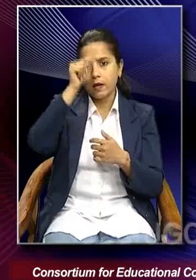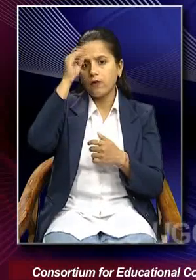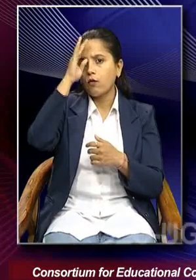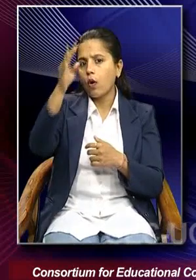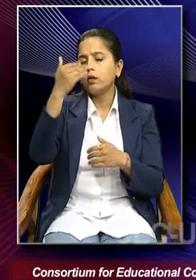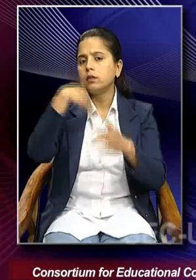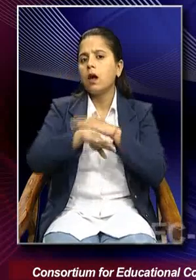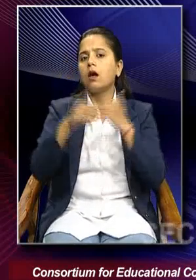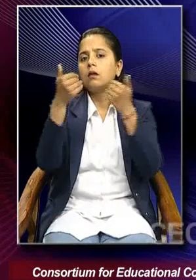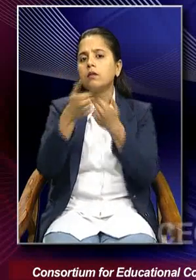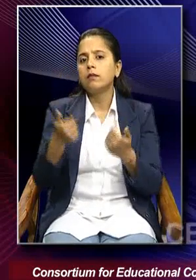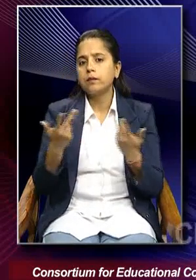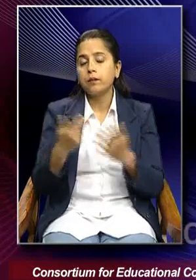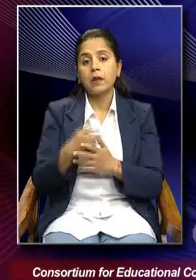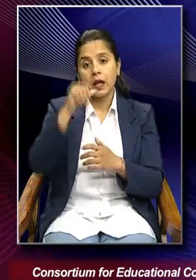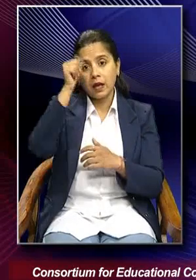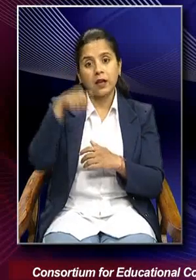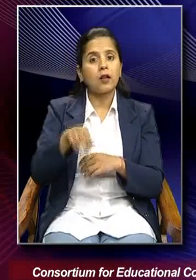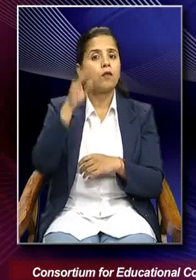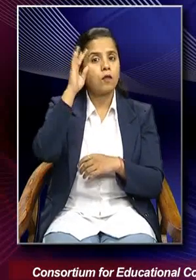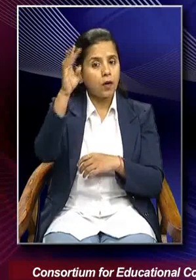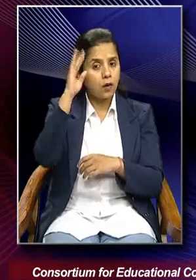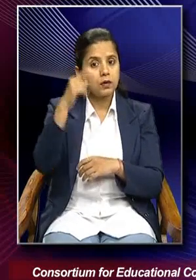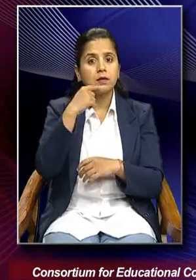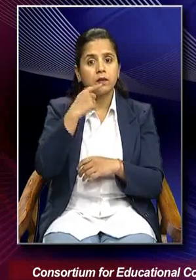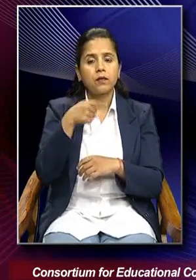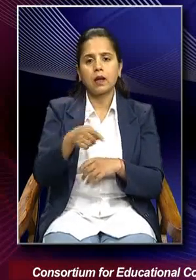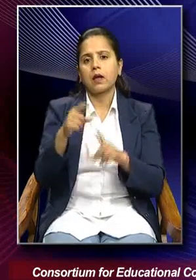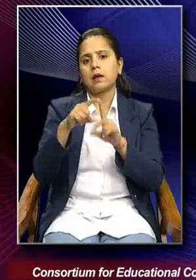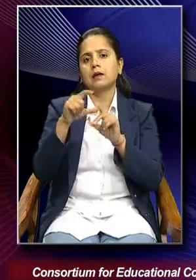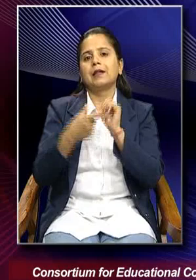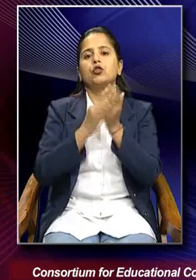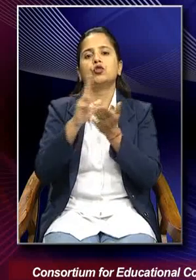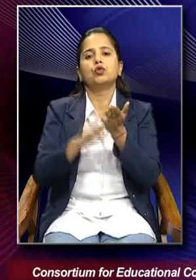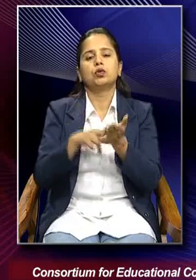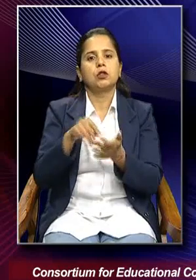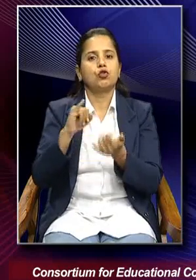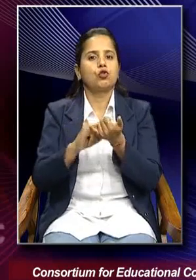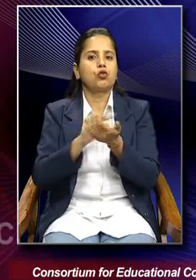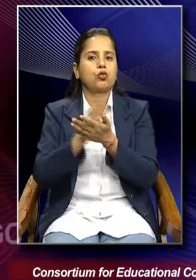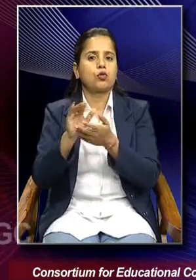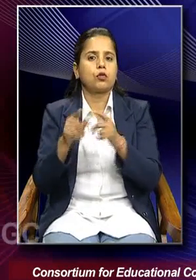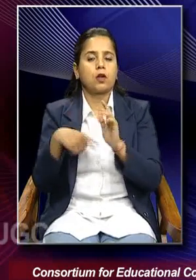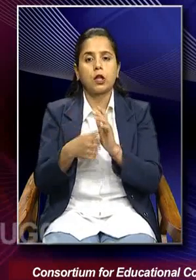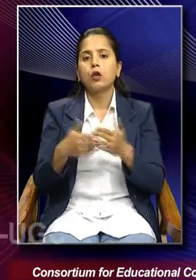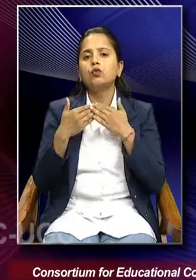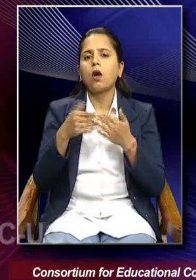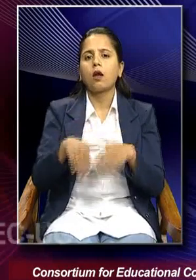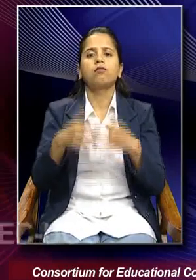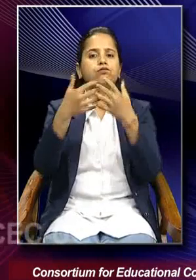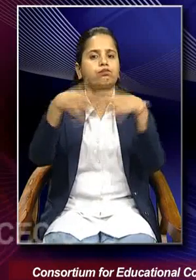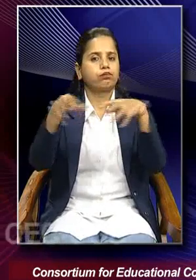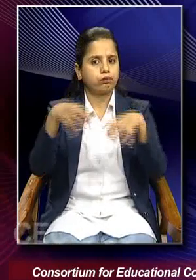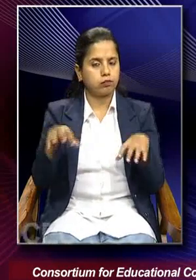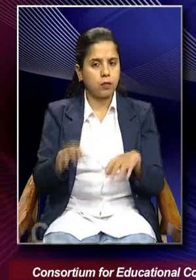philosophy. So, in Indian philosophy, which is also known as Darshan Shastra, schools are divided based